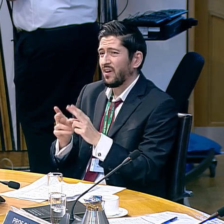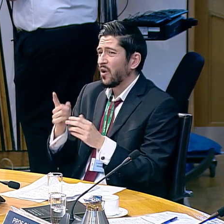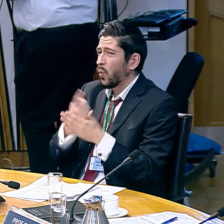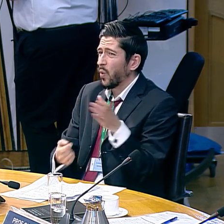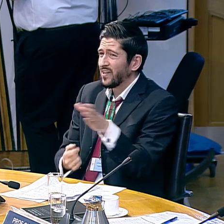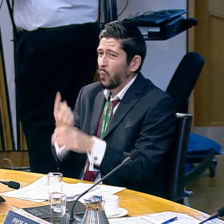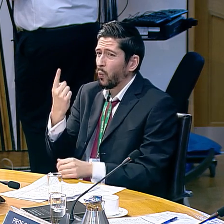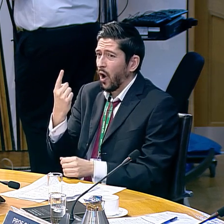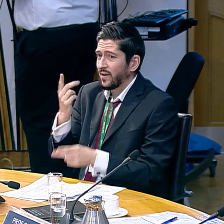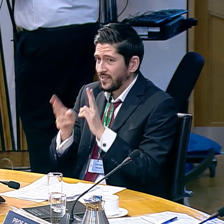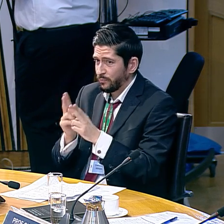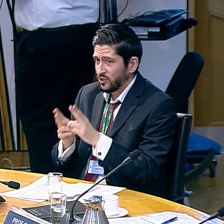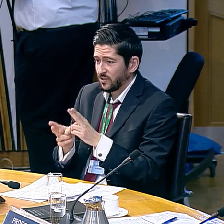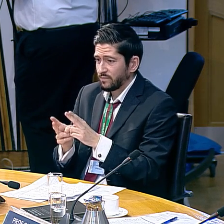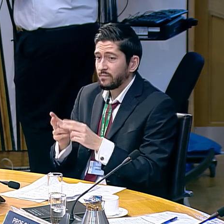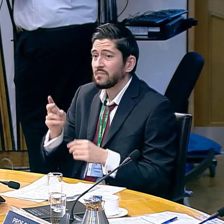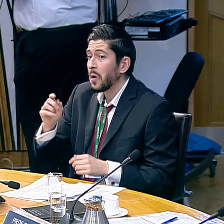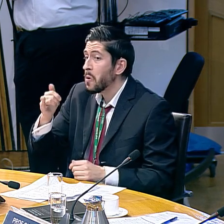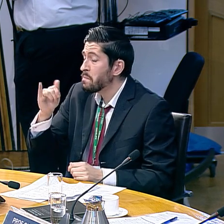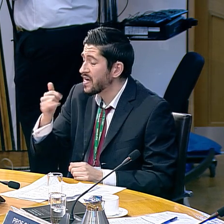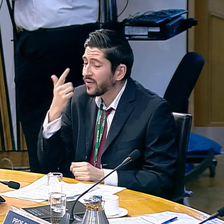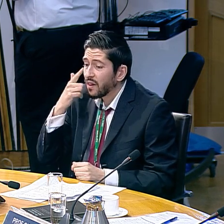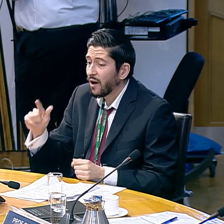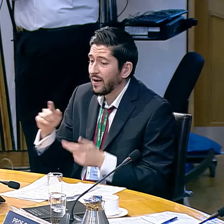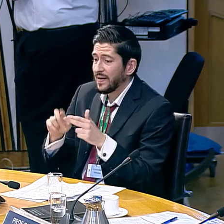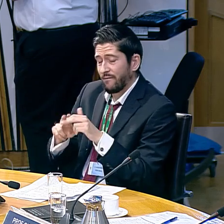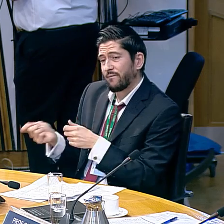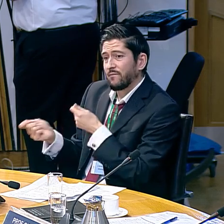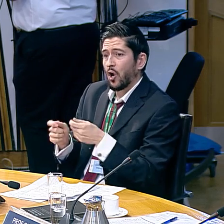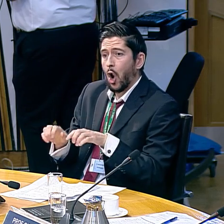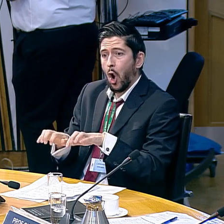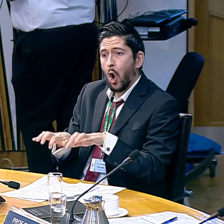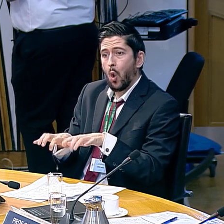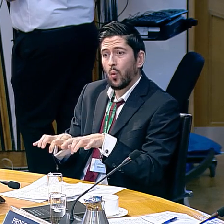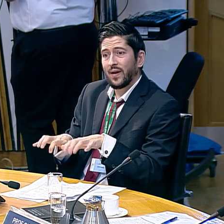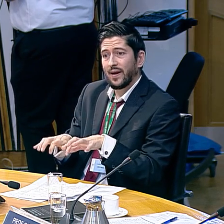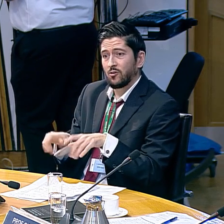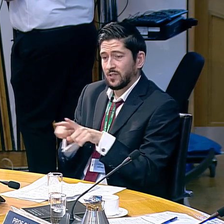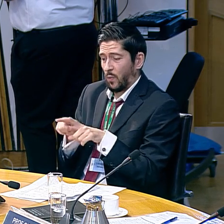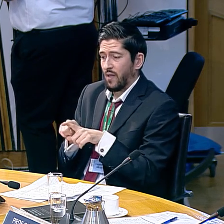Sign Language user like me can only afford to fund one interpreter. If they're lucky, they may also get a note taker.